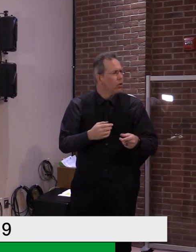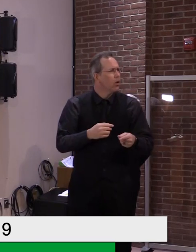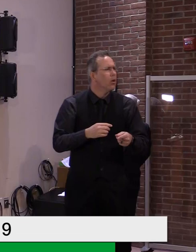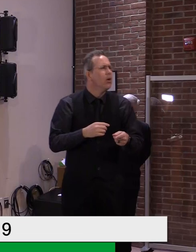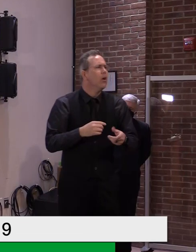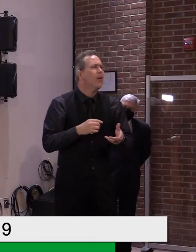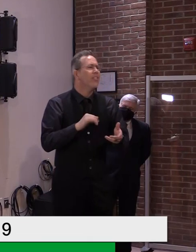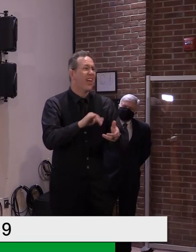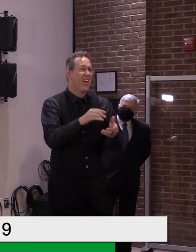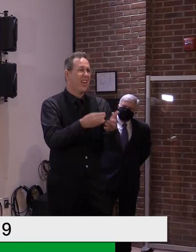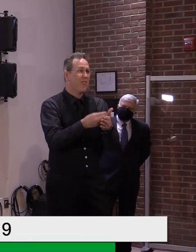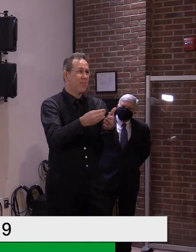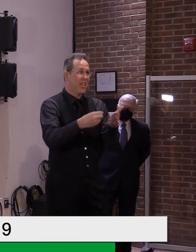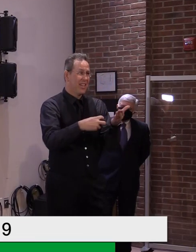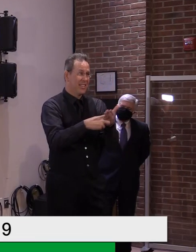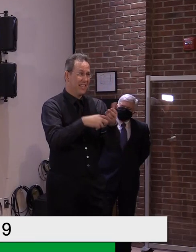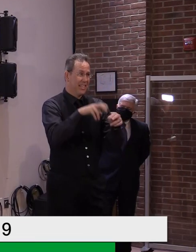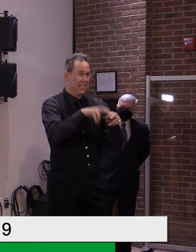that.